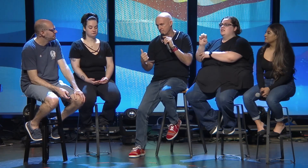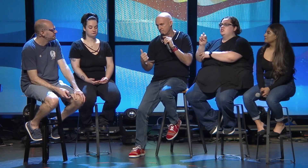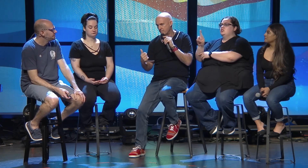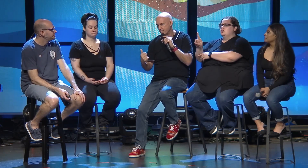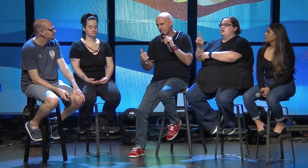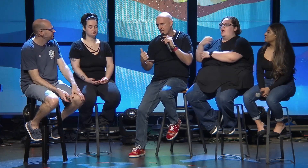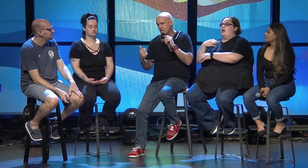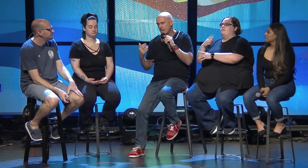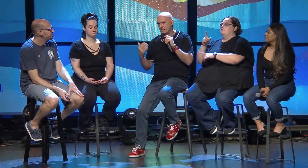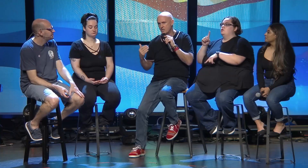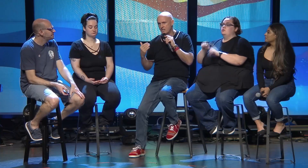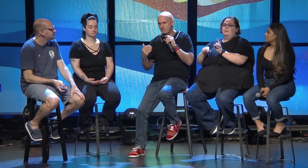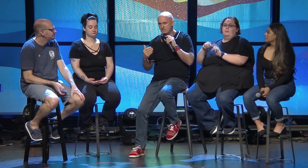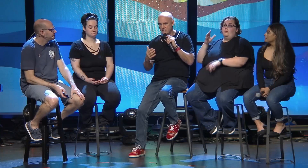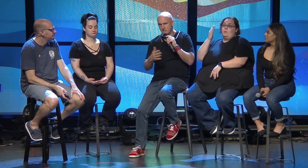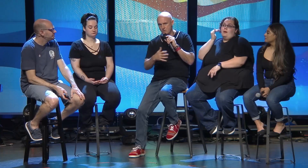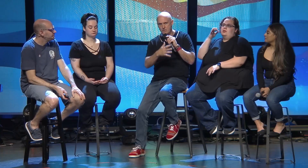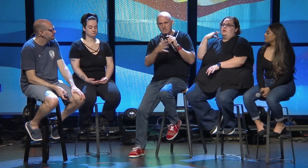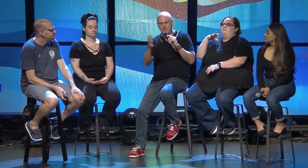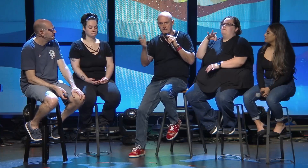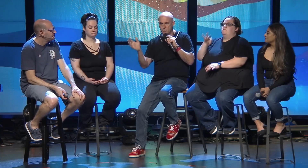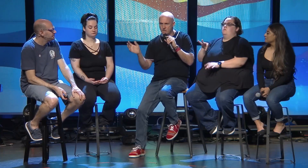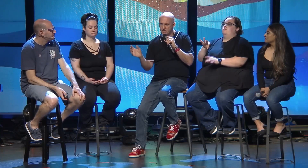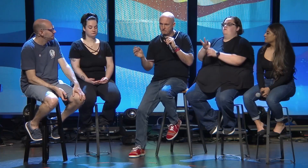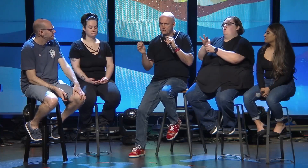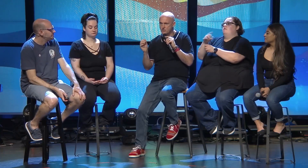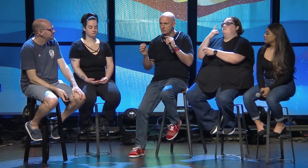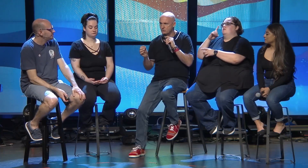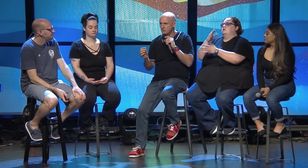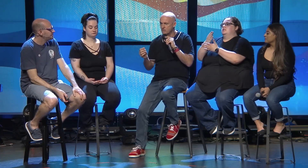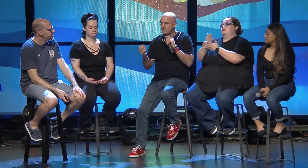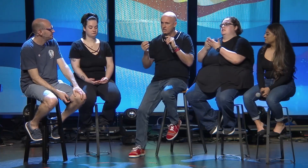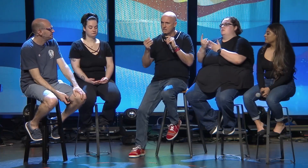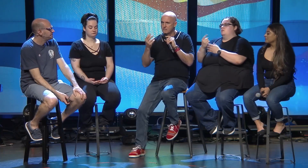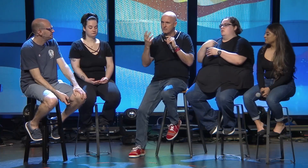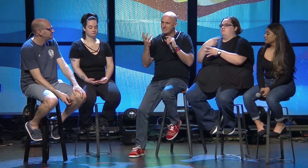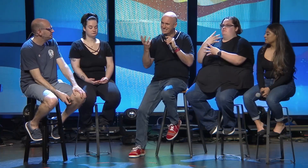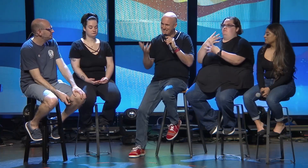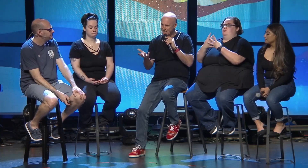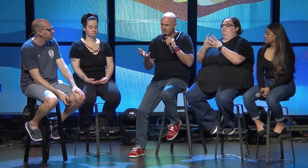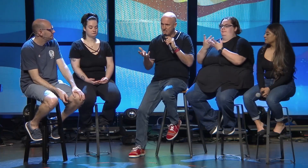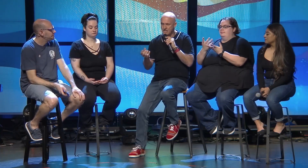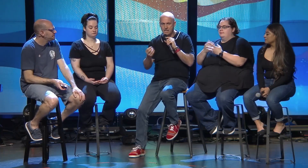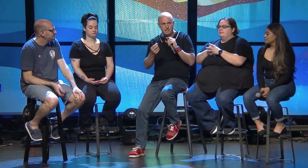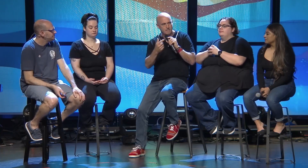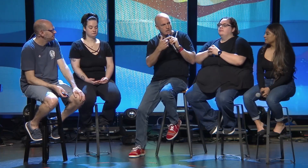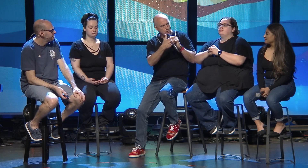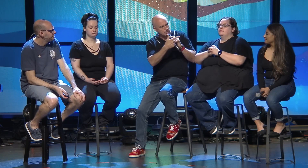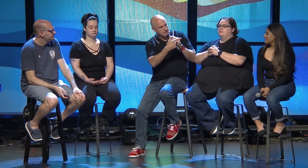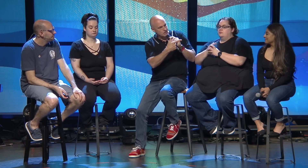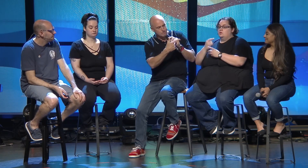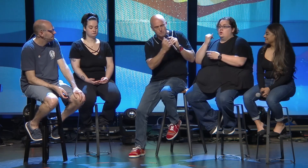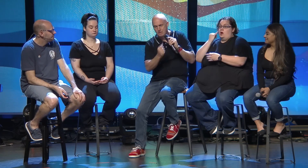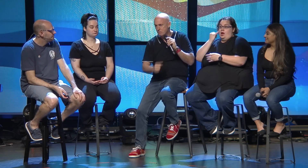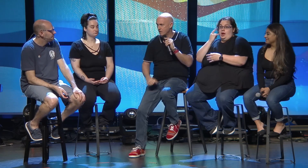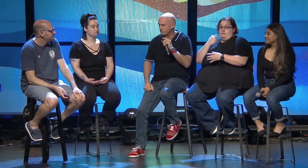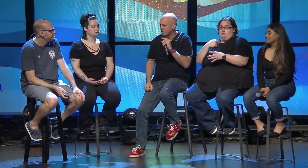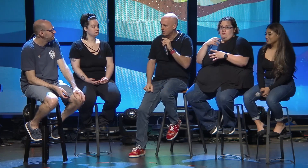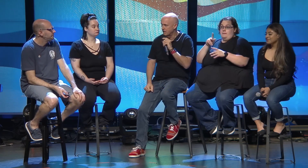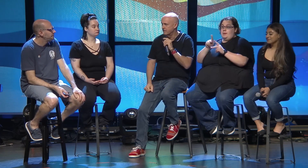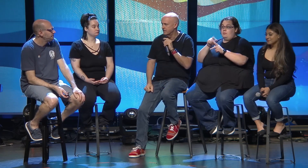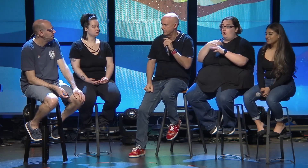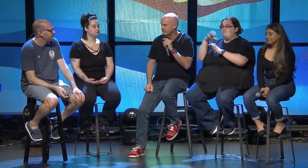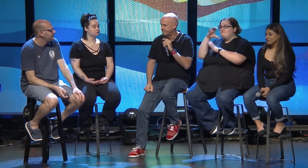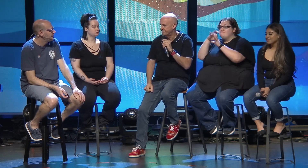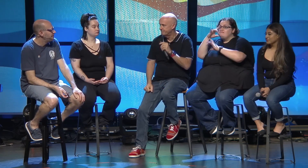imprisoned him. Education is open to everyone if you choose to seek it, and if I open the door for people like